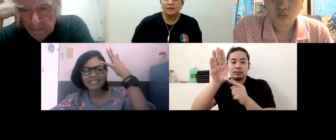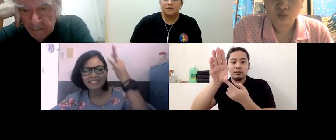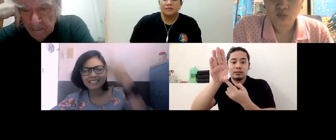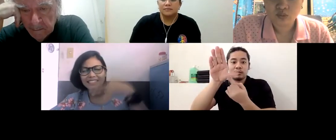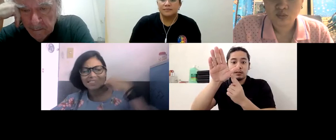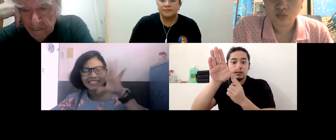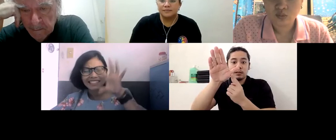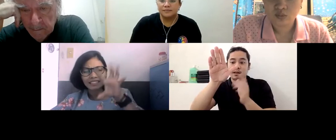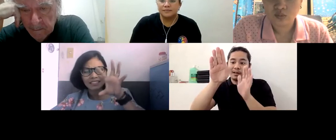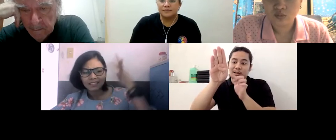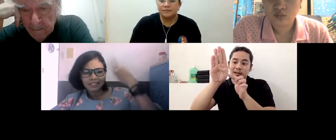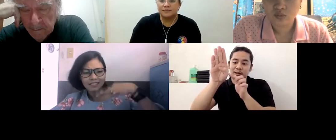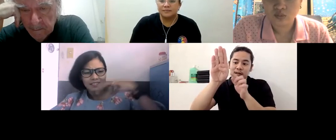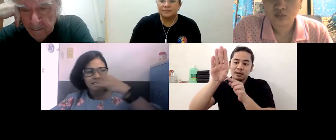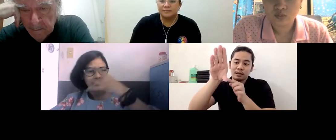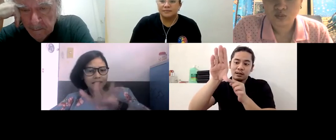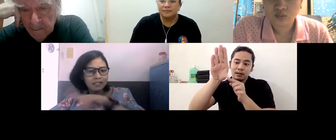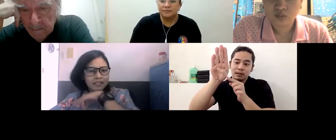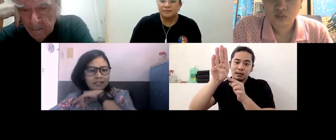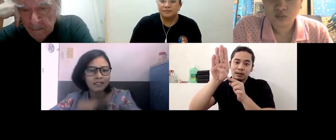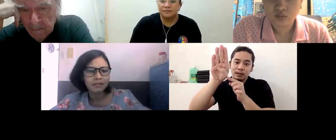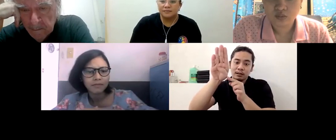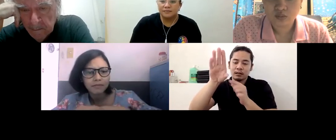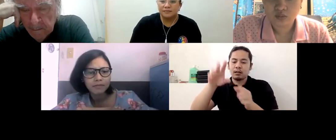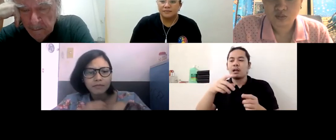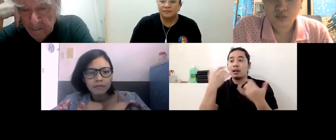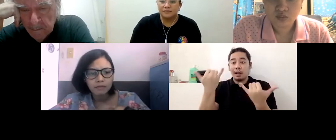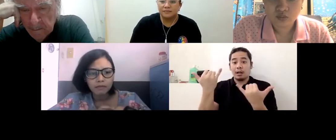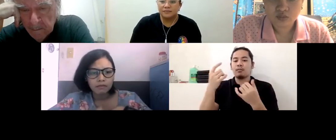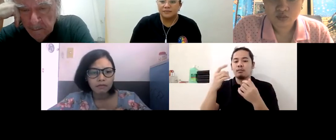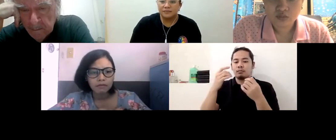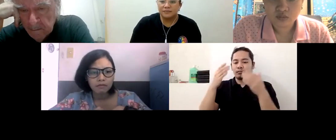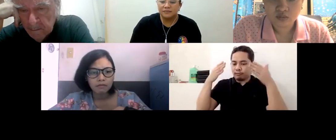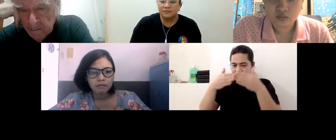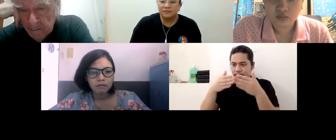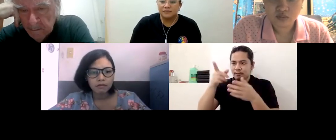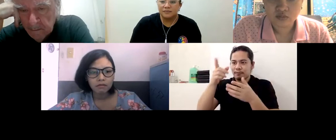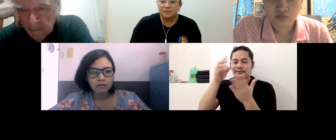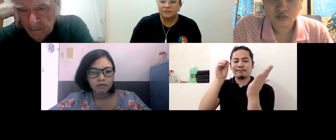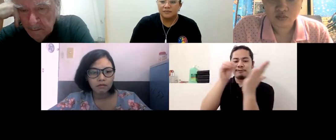So with the sign cheap, with the thumb in, thumb out.